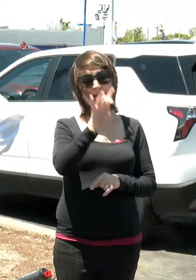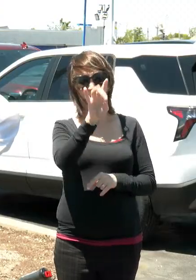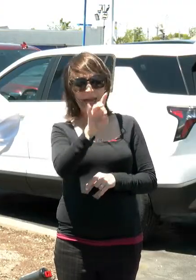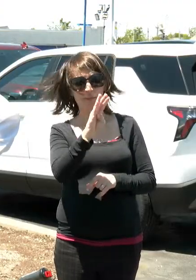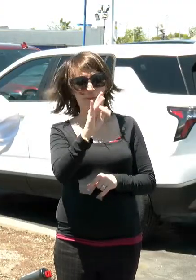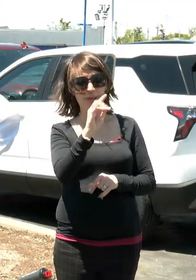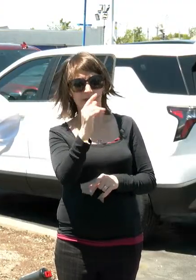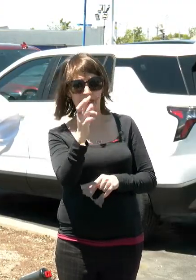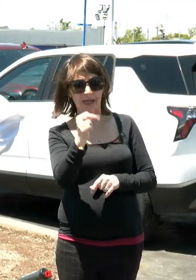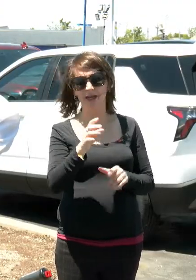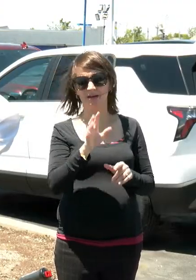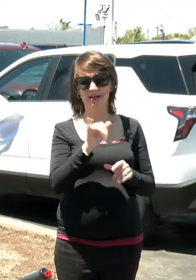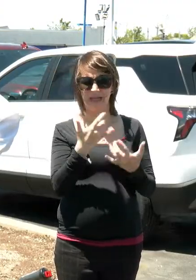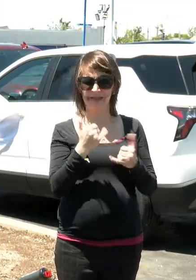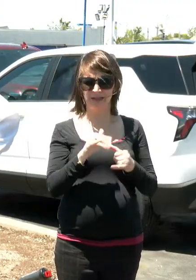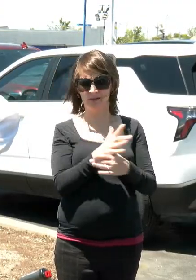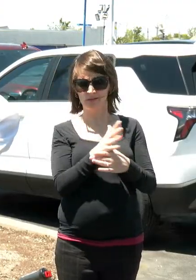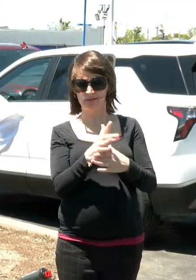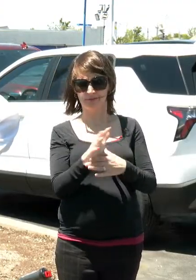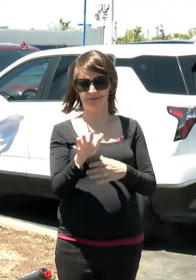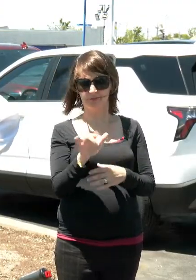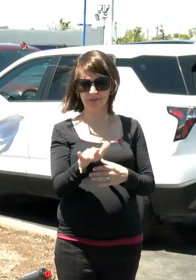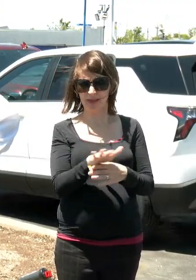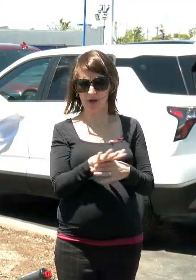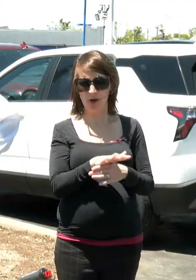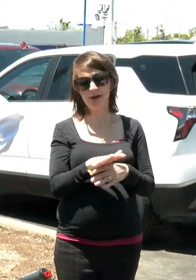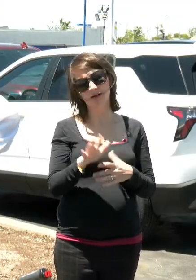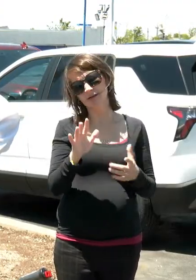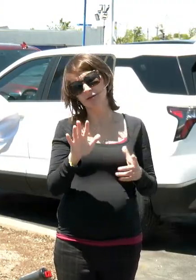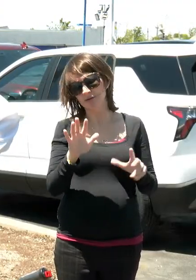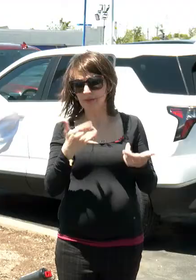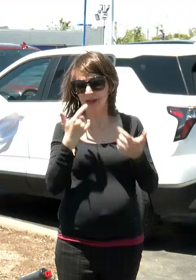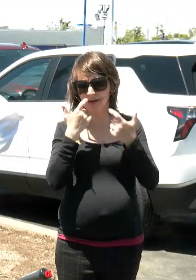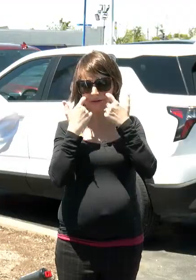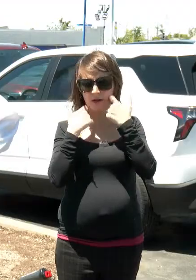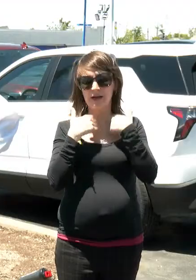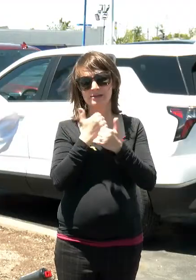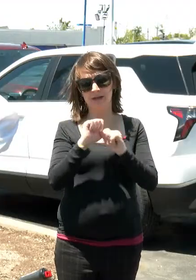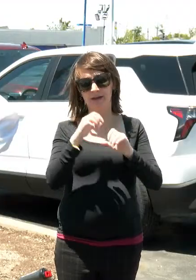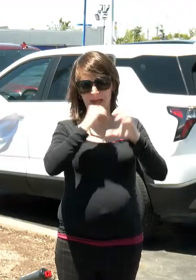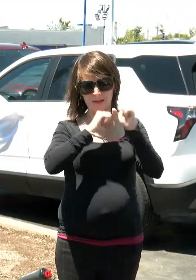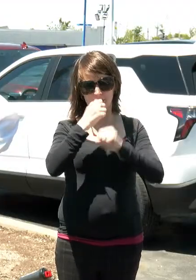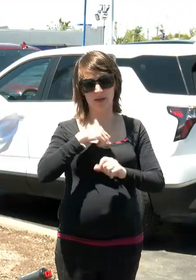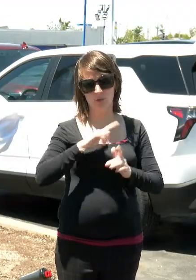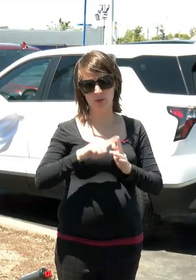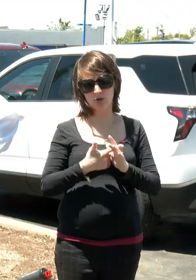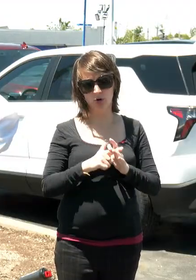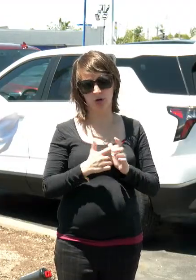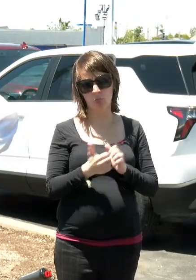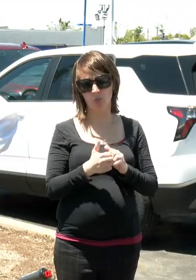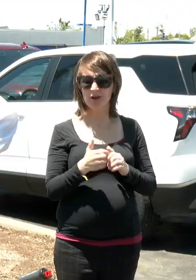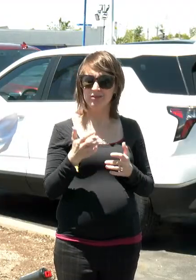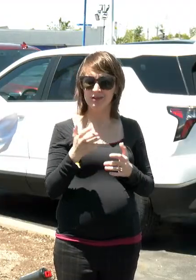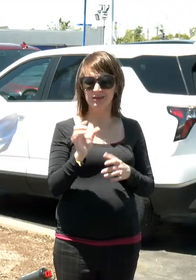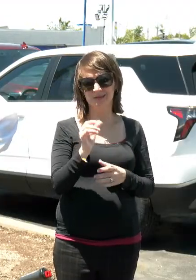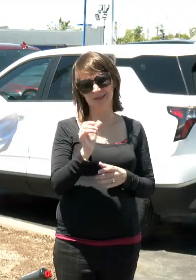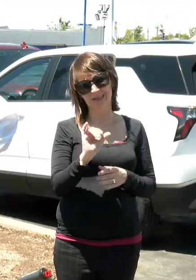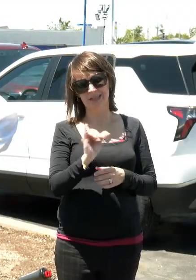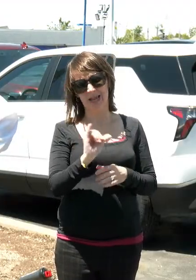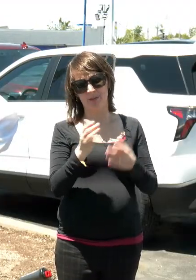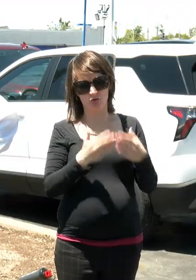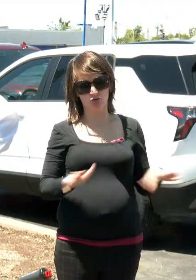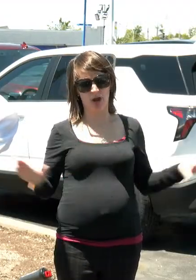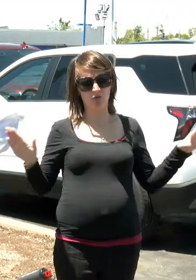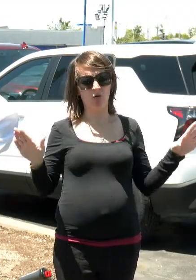same range? It's still that's the conservative estimate that we started with. We are still kind of in that same general